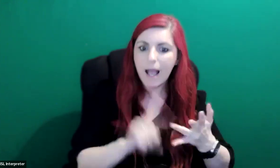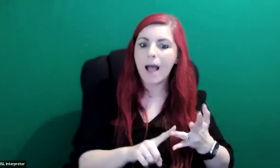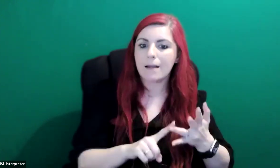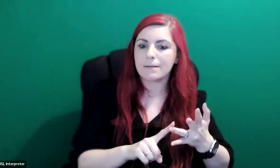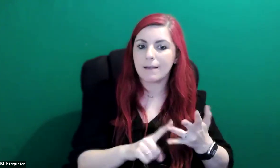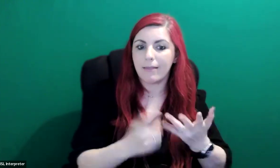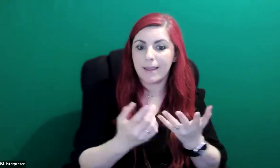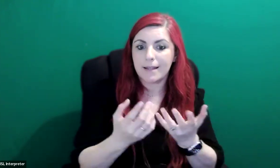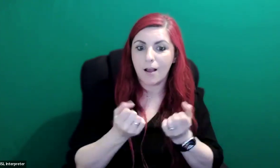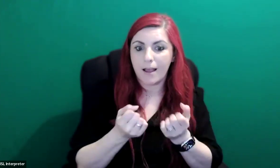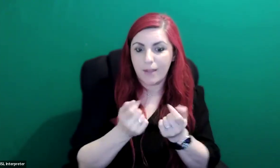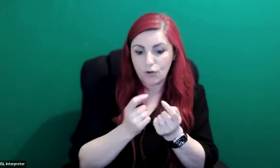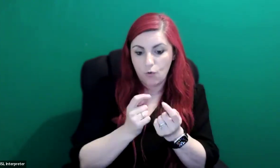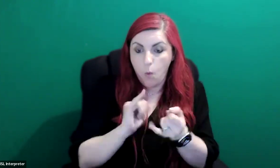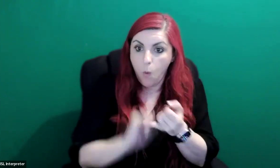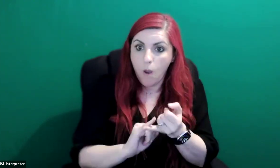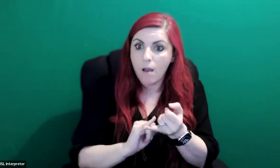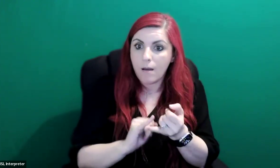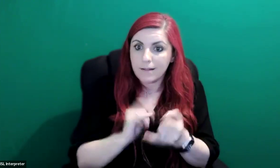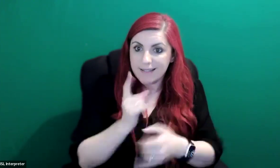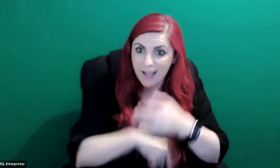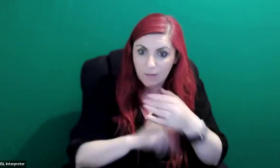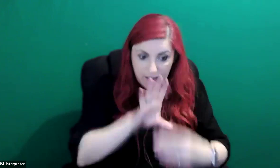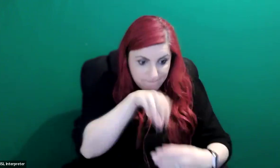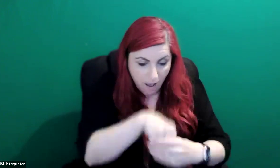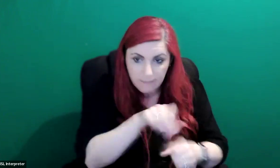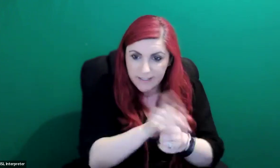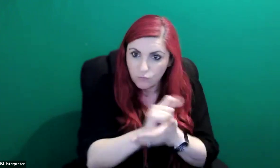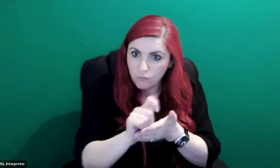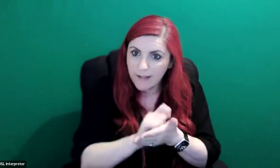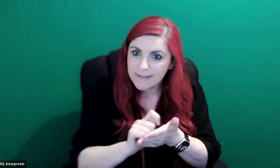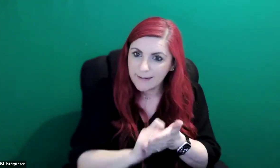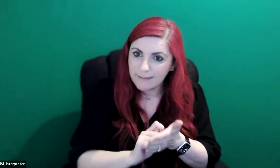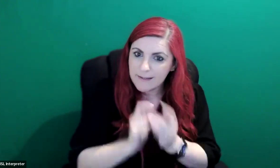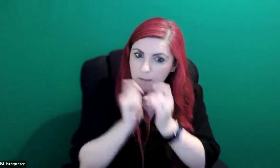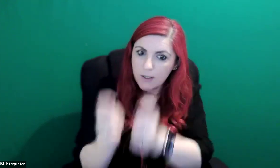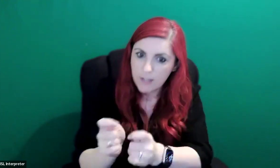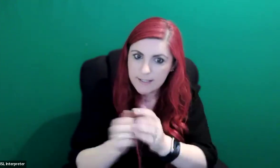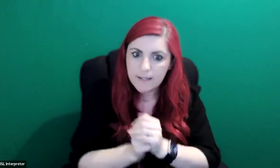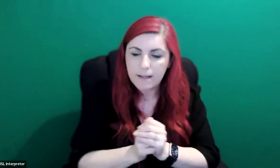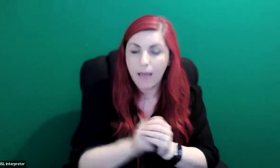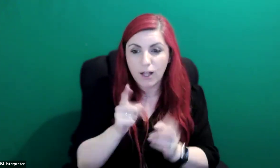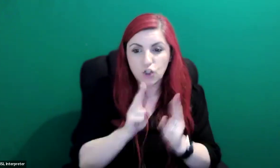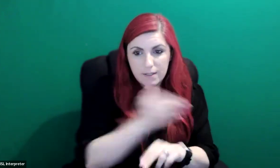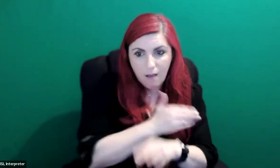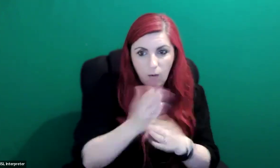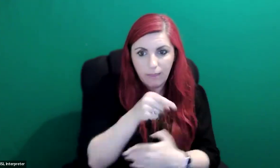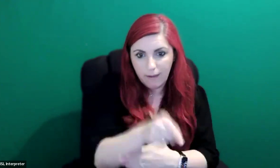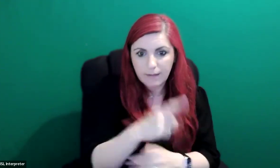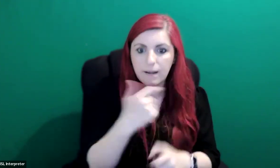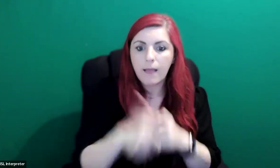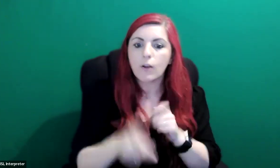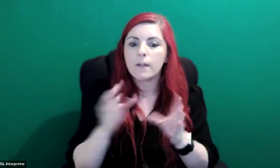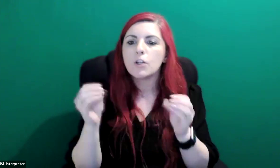the submission. And that is what we did in the beginning of our report. And then you make reference to